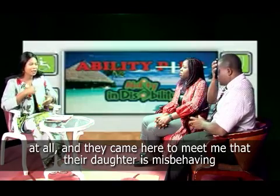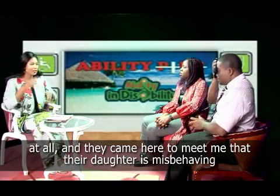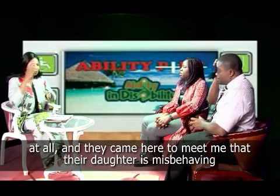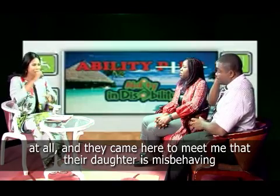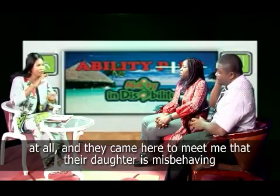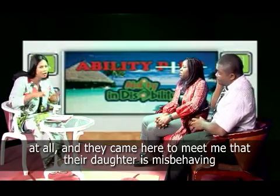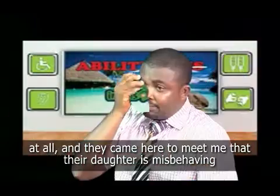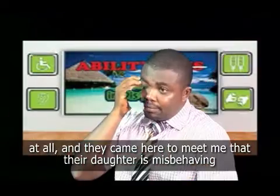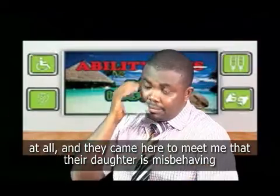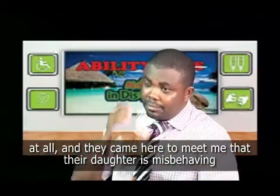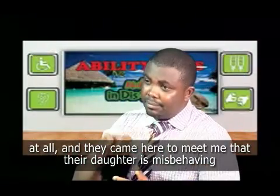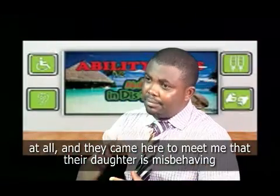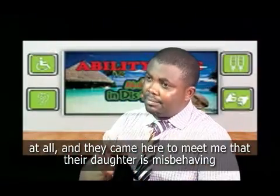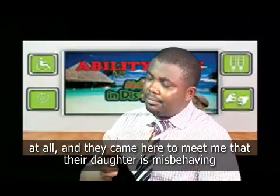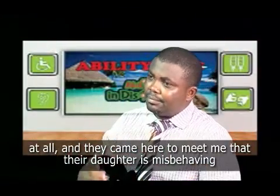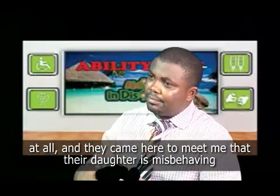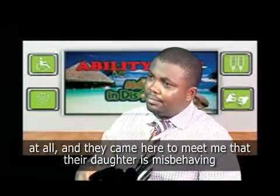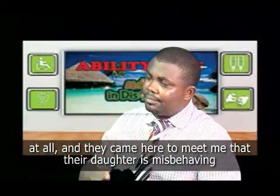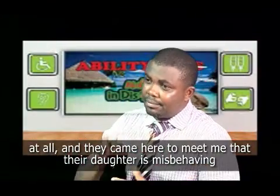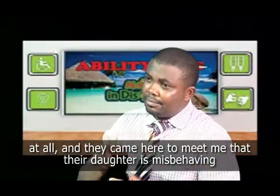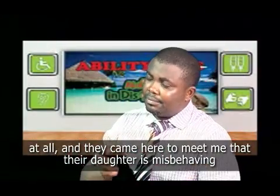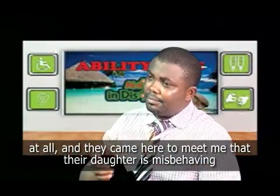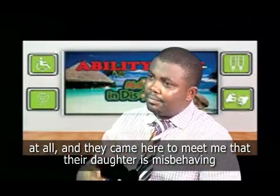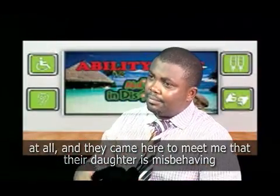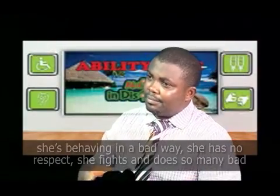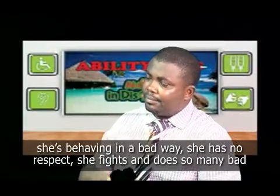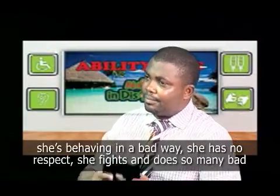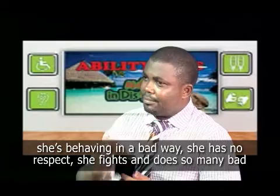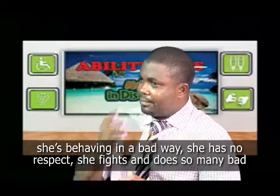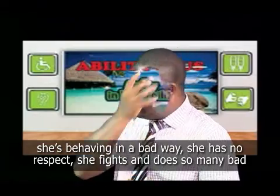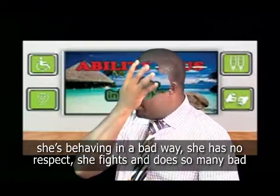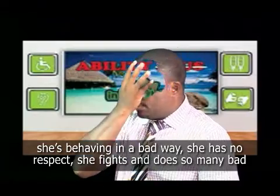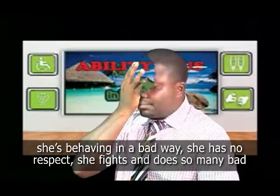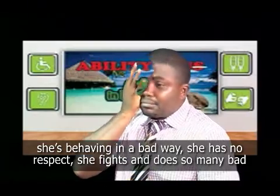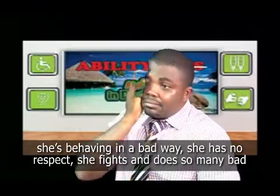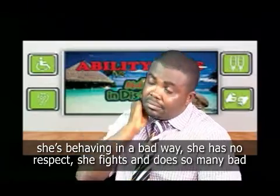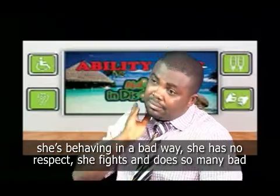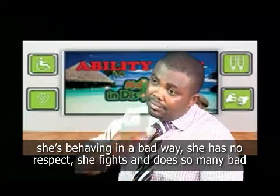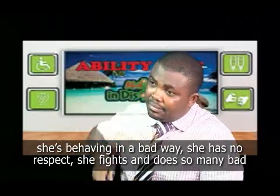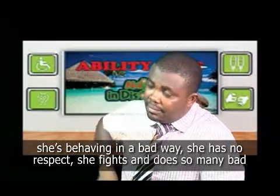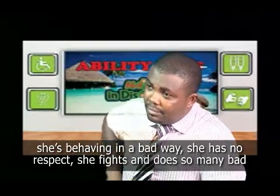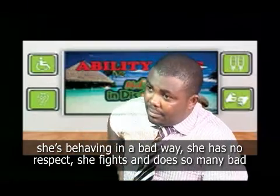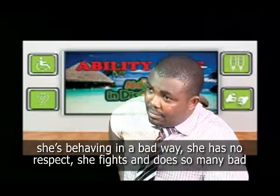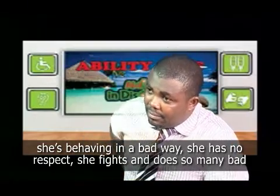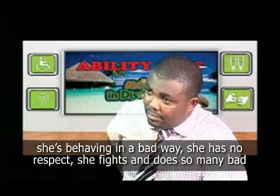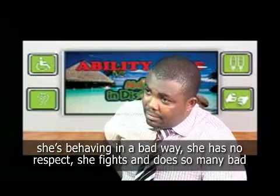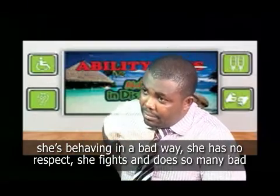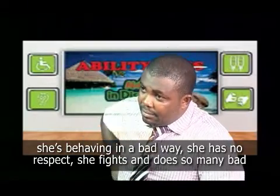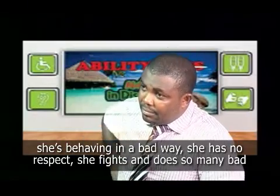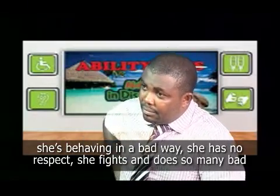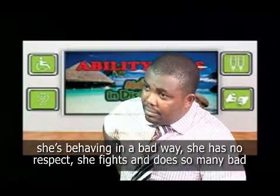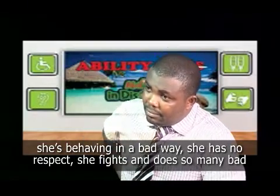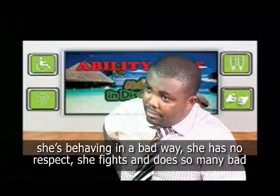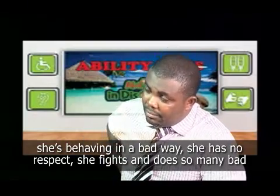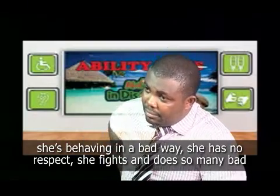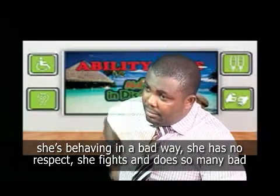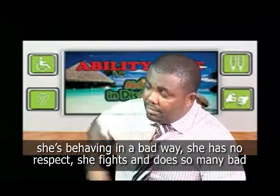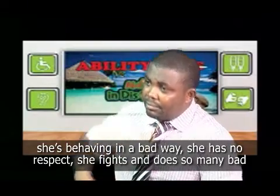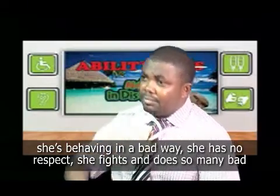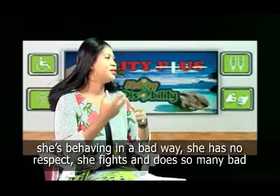me, my daughter is misbehaving. She's behaving in a bad way. She has no respect. She fights. She does all sorts